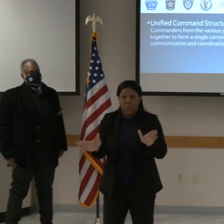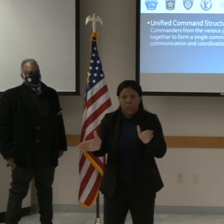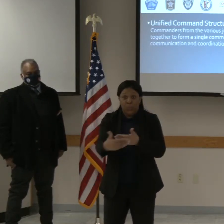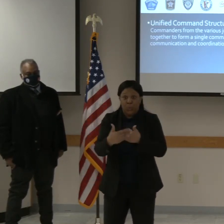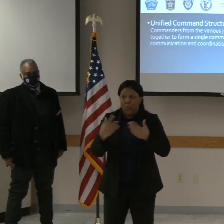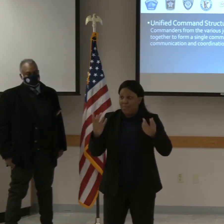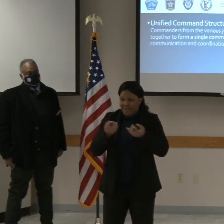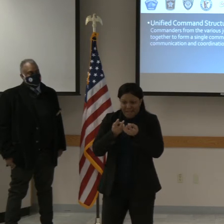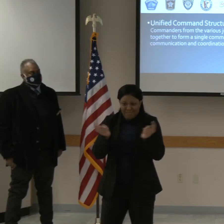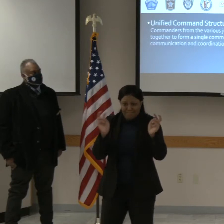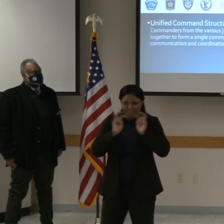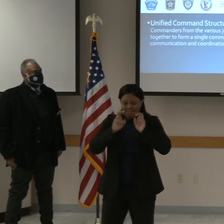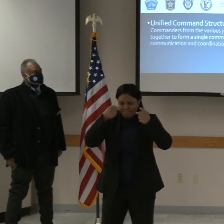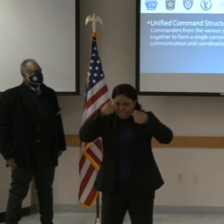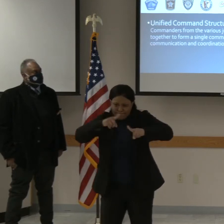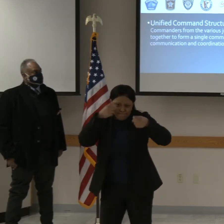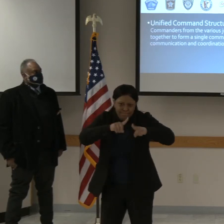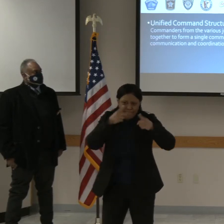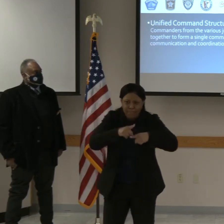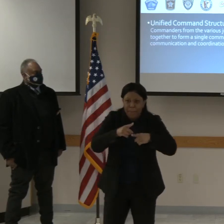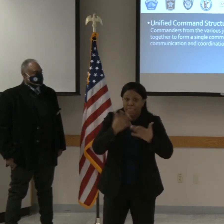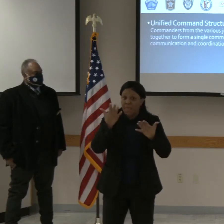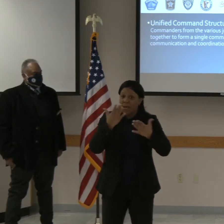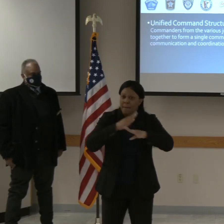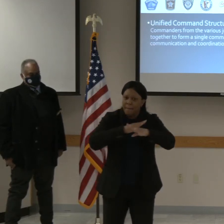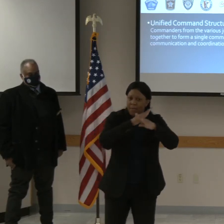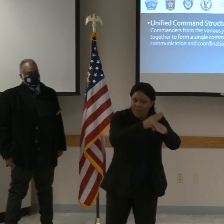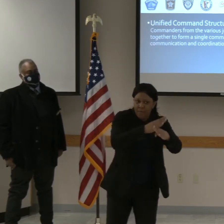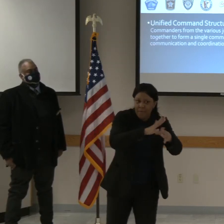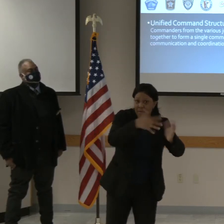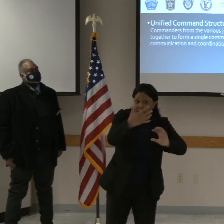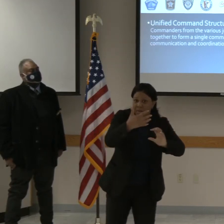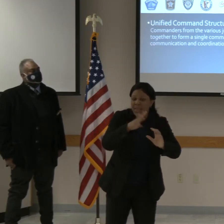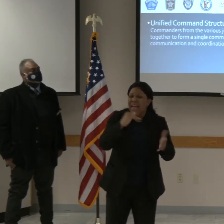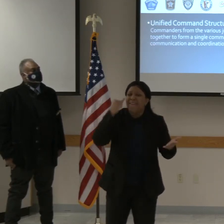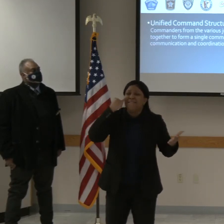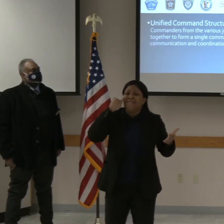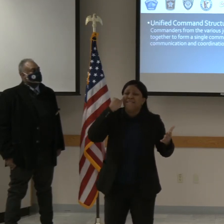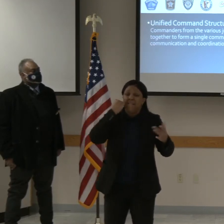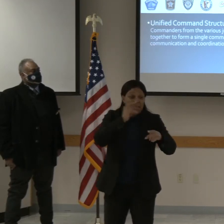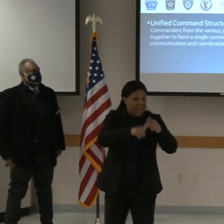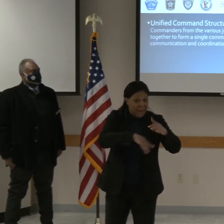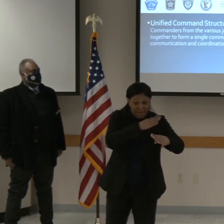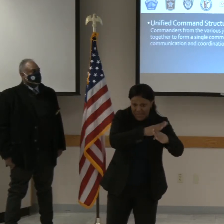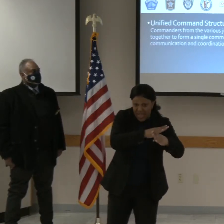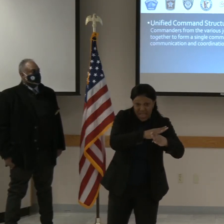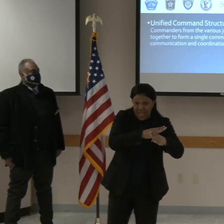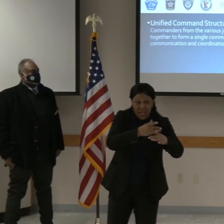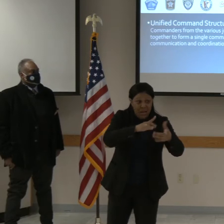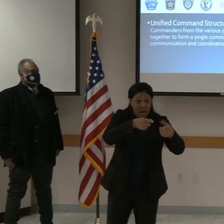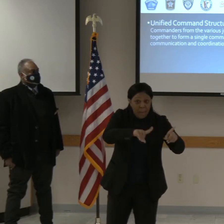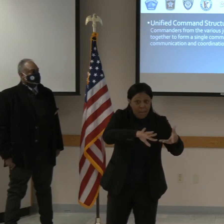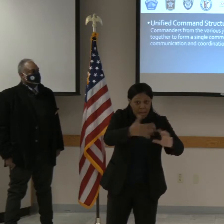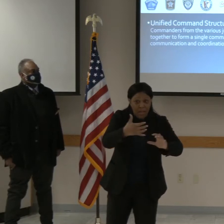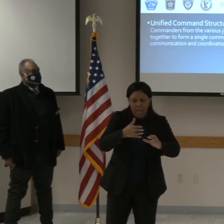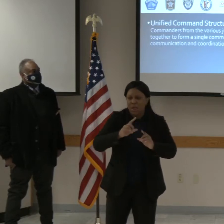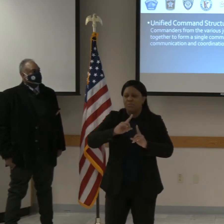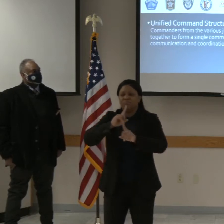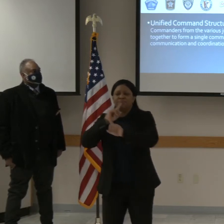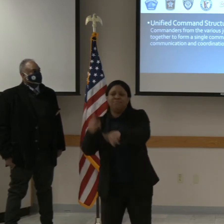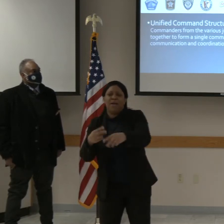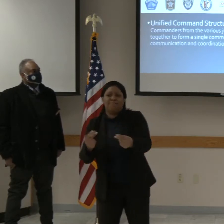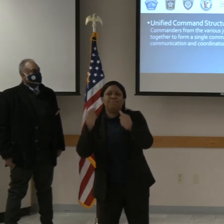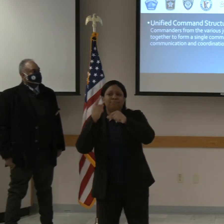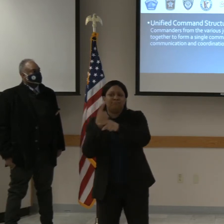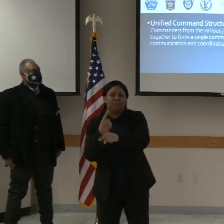prevent, and if not prevent, respond to whatever happens in that jurisdiction. Unified command team by nature